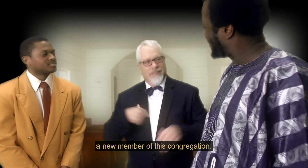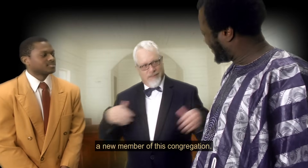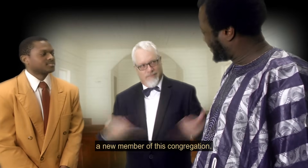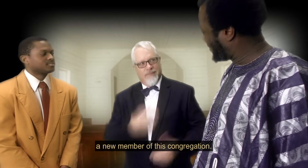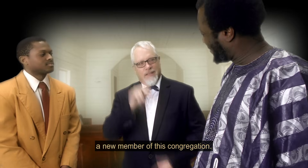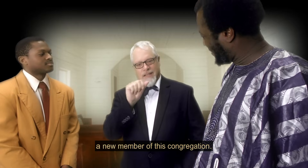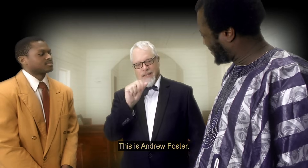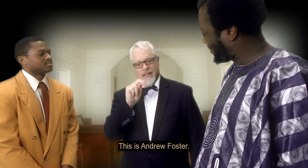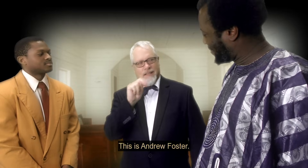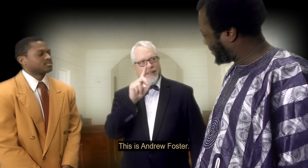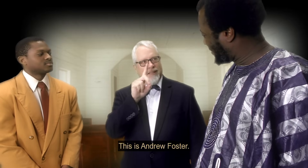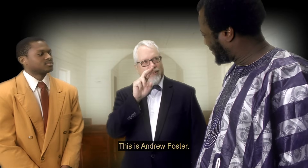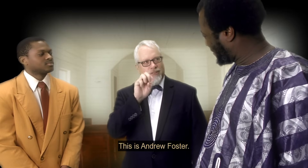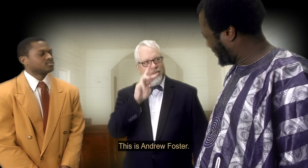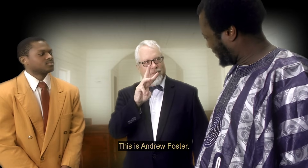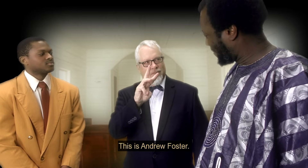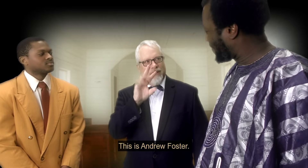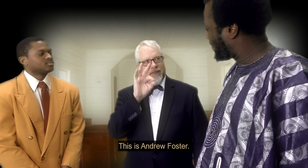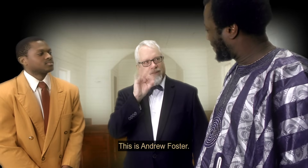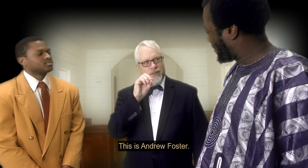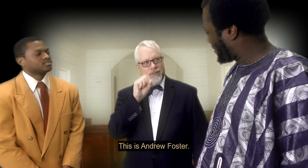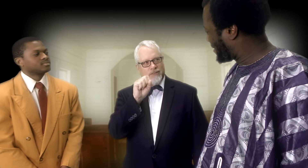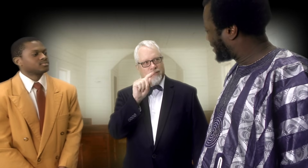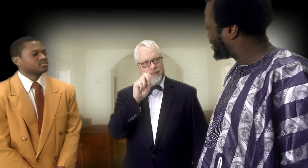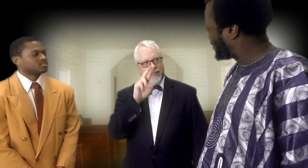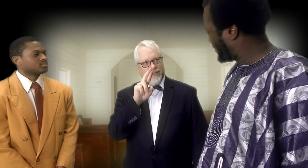congregation. This is Andrew Foster.